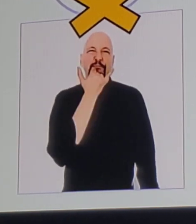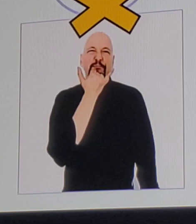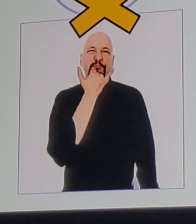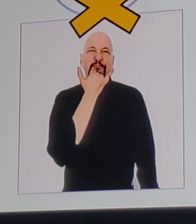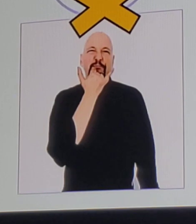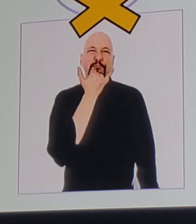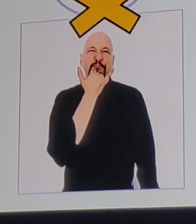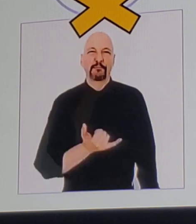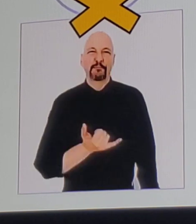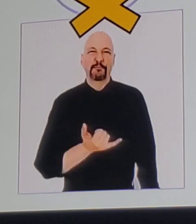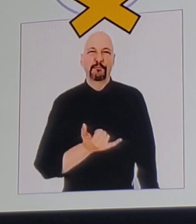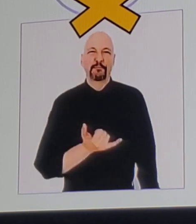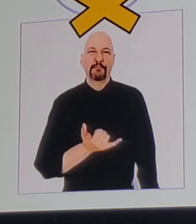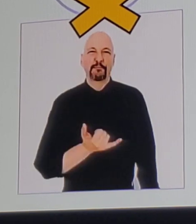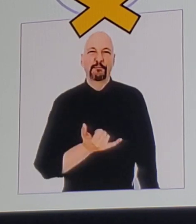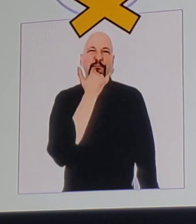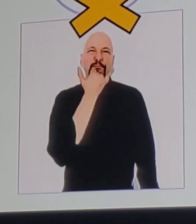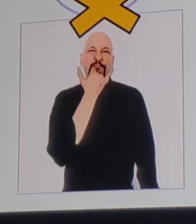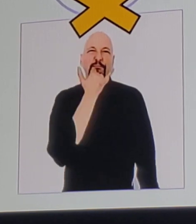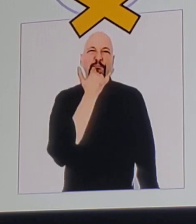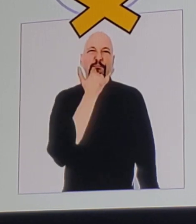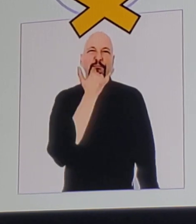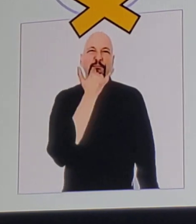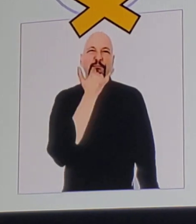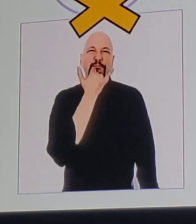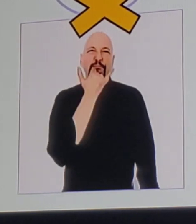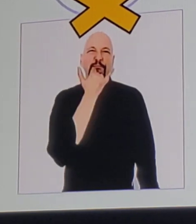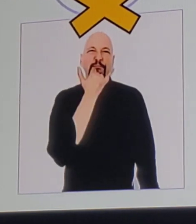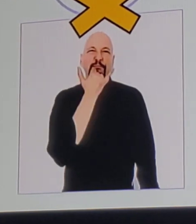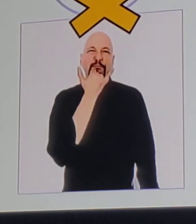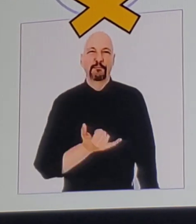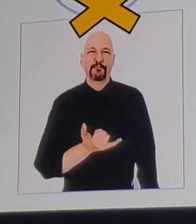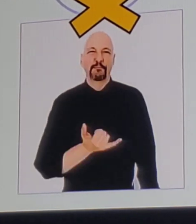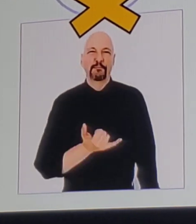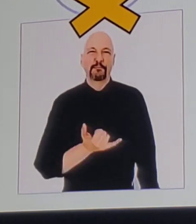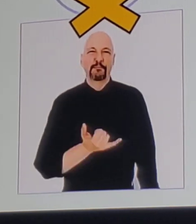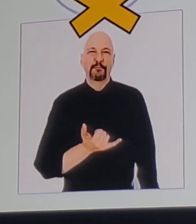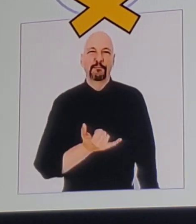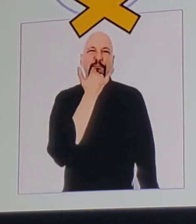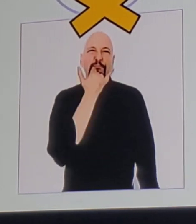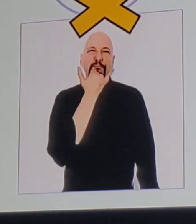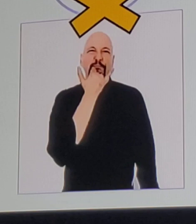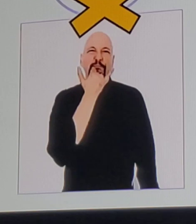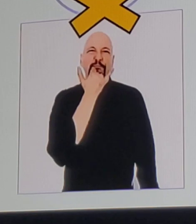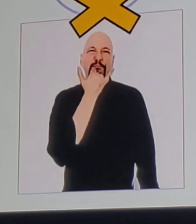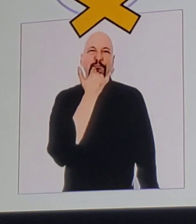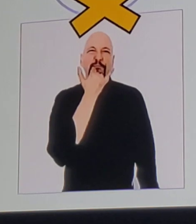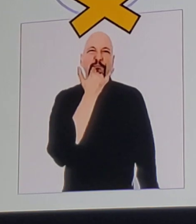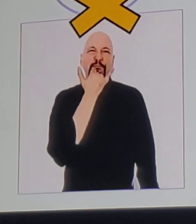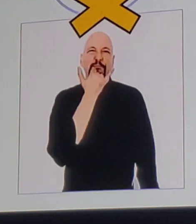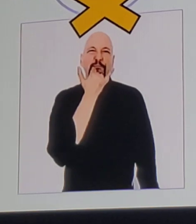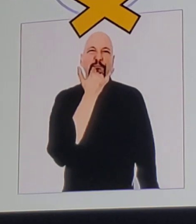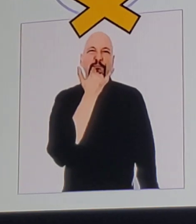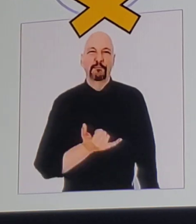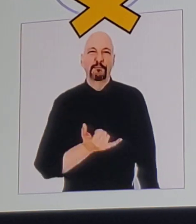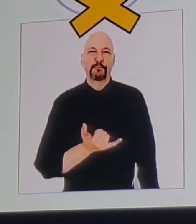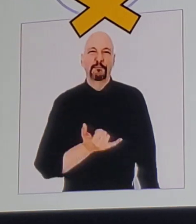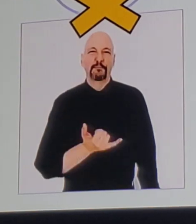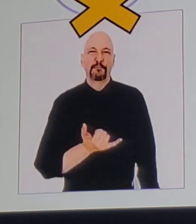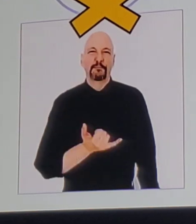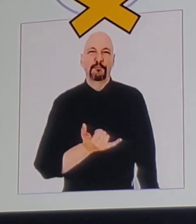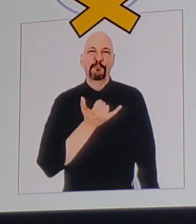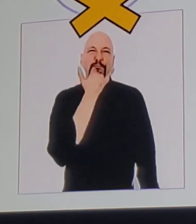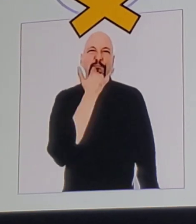my son or daughter sign language, is this going to, you know, remove them from wanting to talk and wanting to